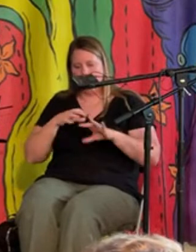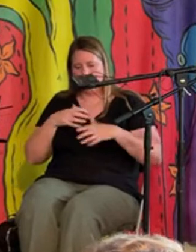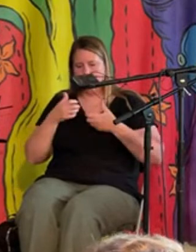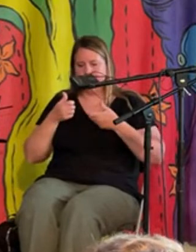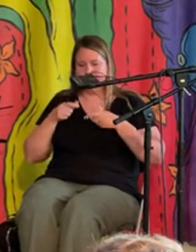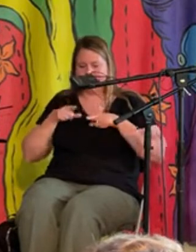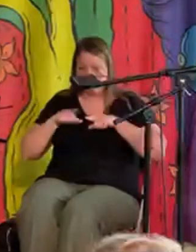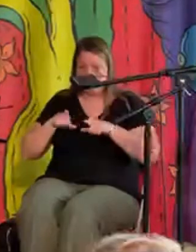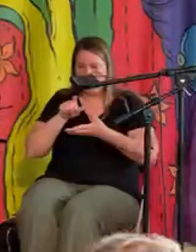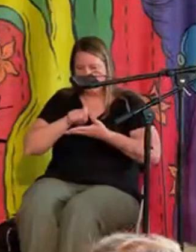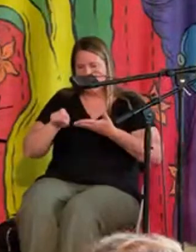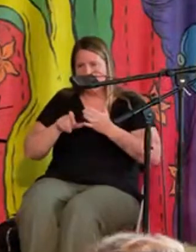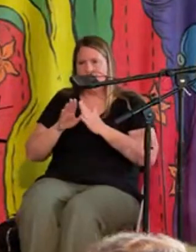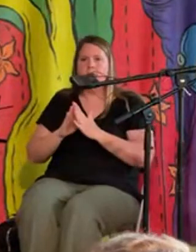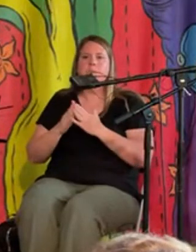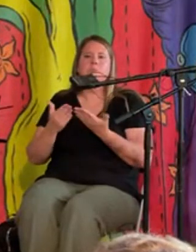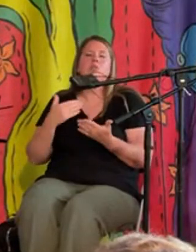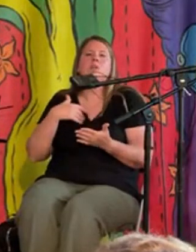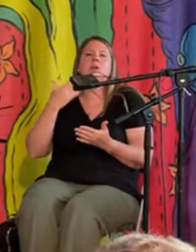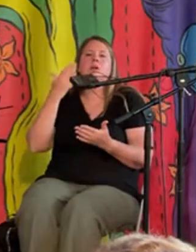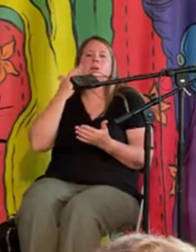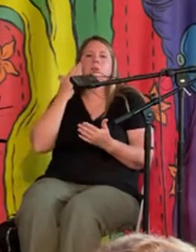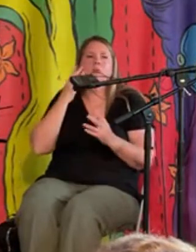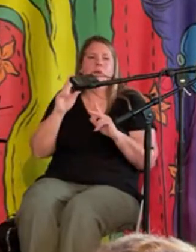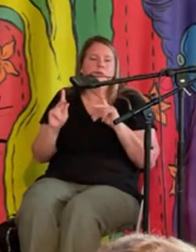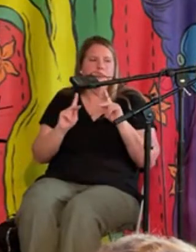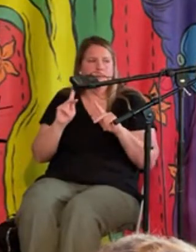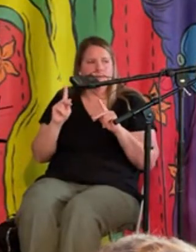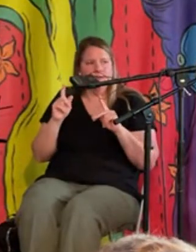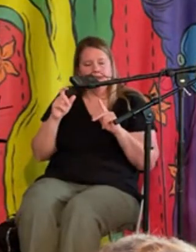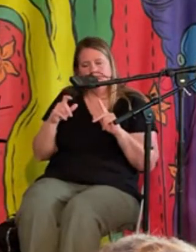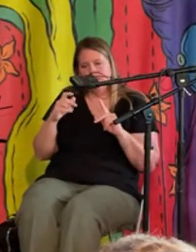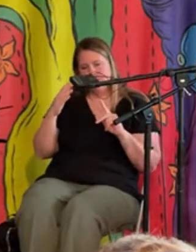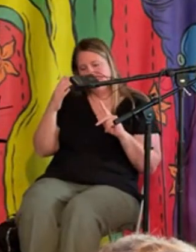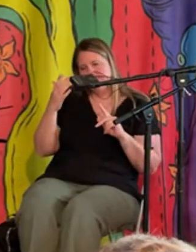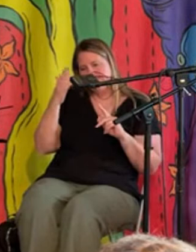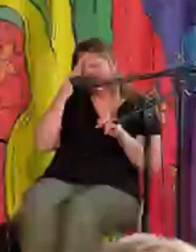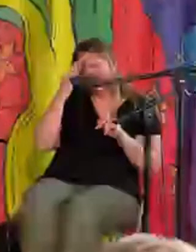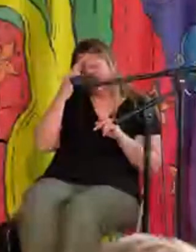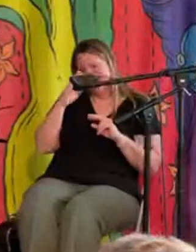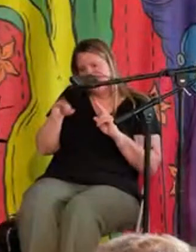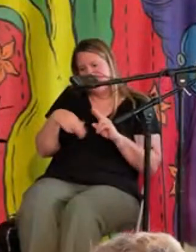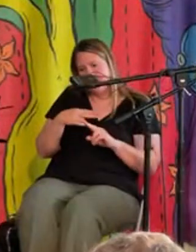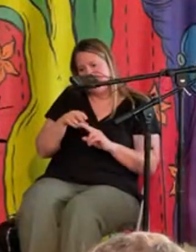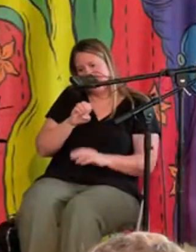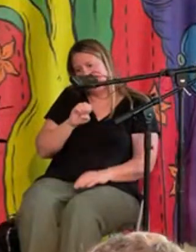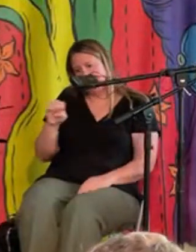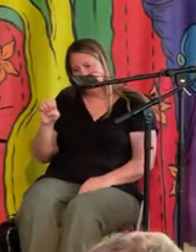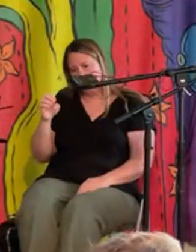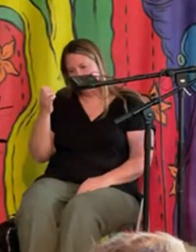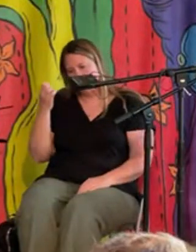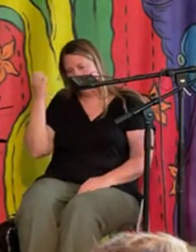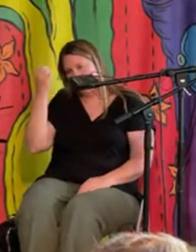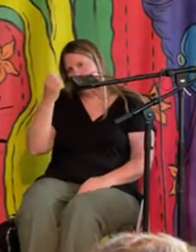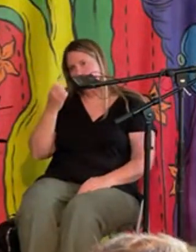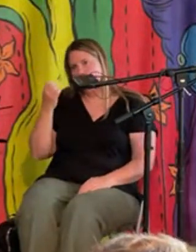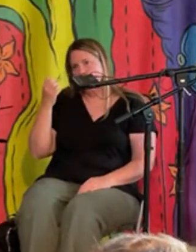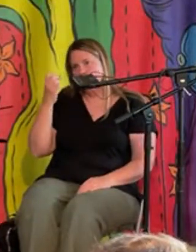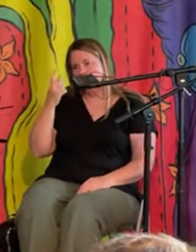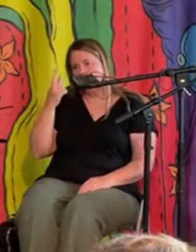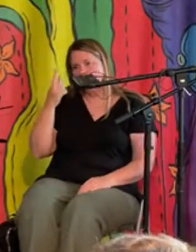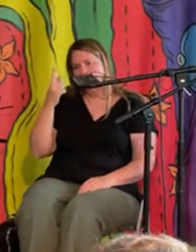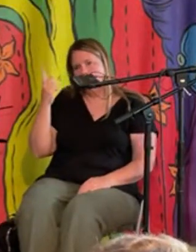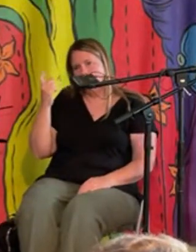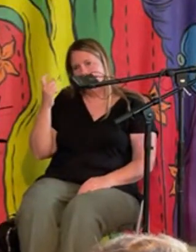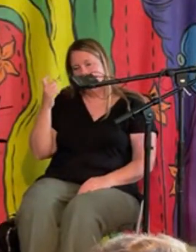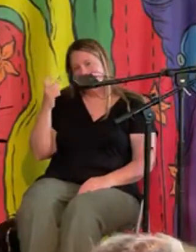I knew that it would have to be in many ways about Eastern Europe, because, you know, we arrived out of